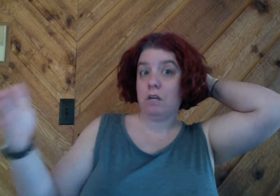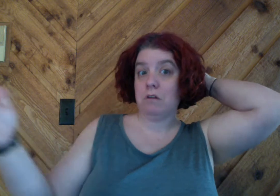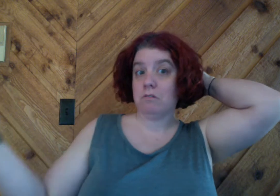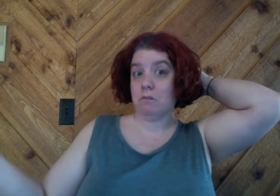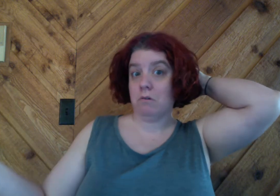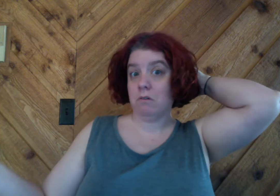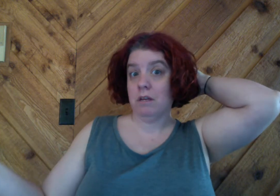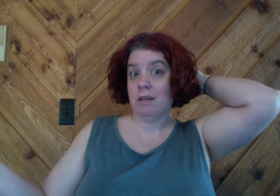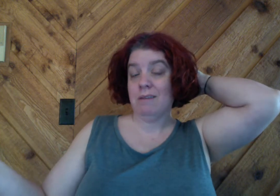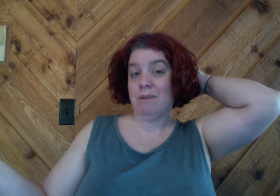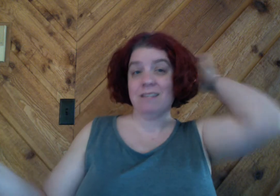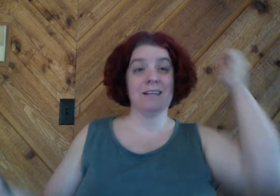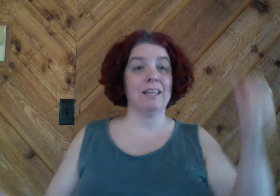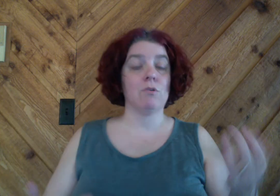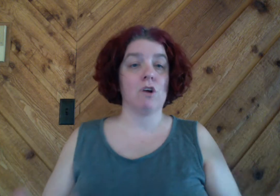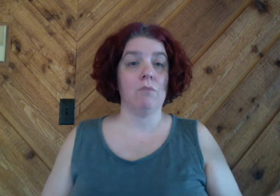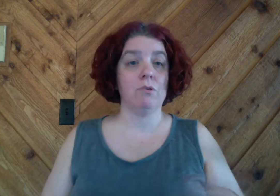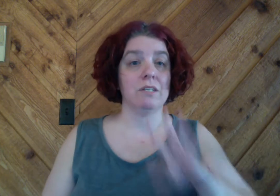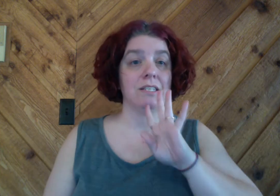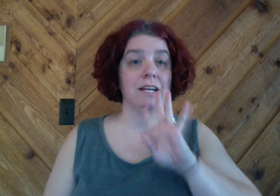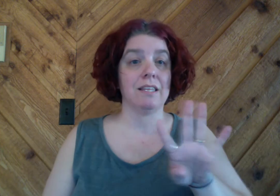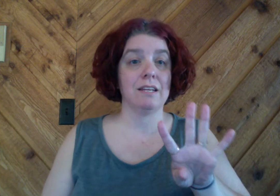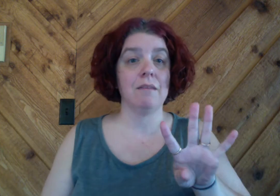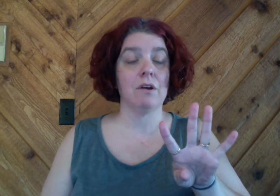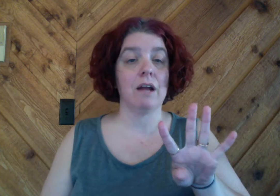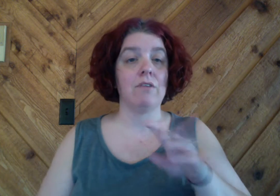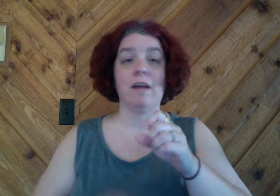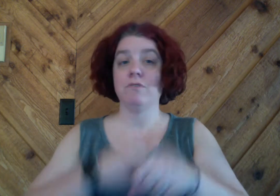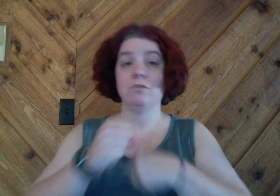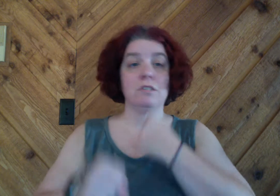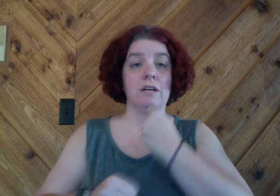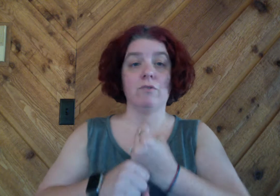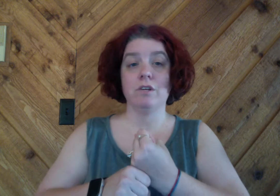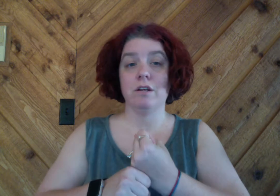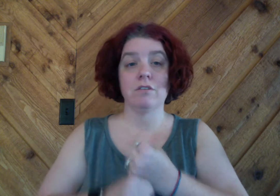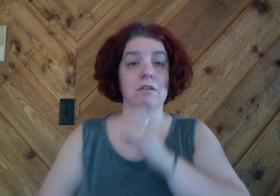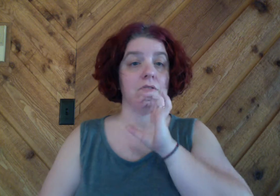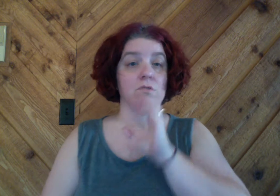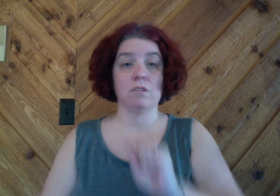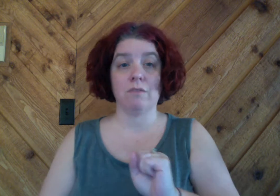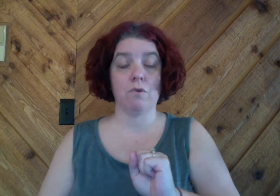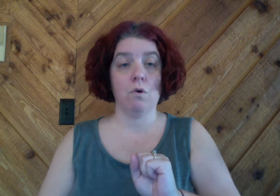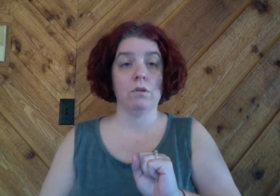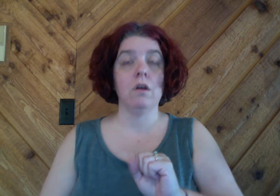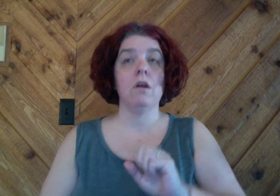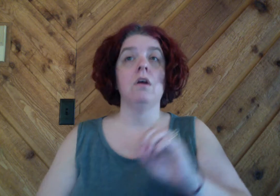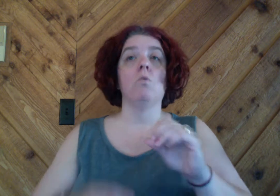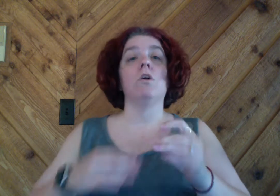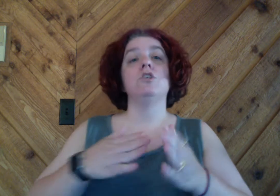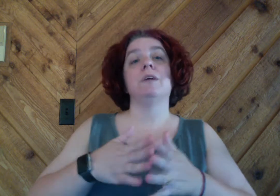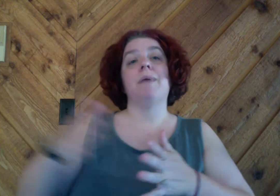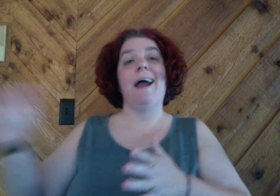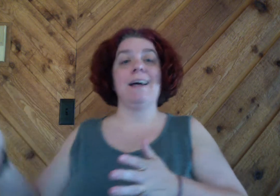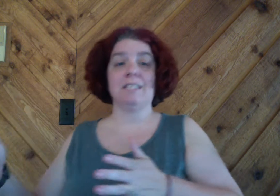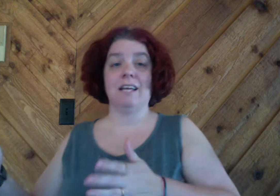years old. But in sign language, all I'm doing is signing the number. I don't have to do the sign for years. I don't have to do the sign for old. Once you get past 9,